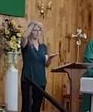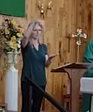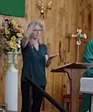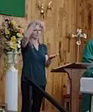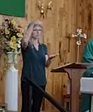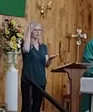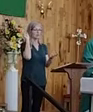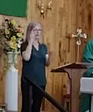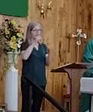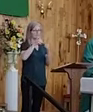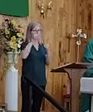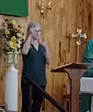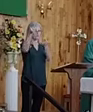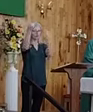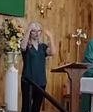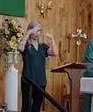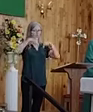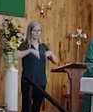resurrection